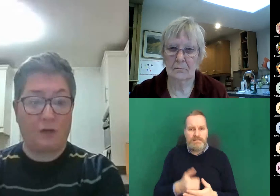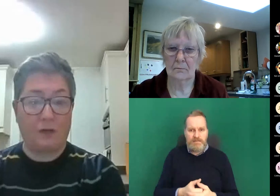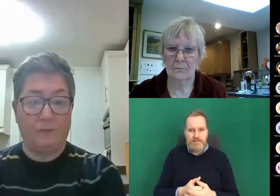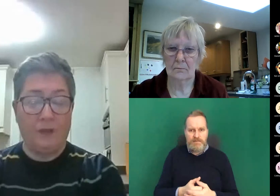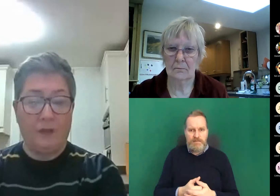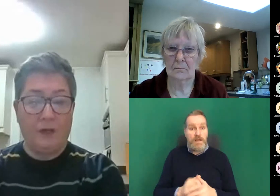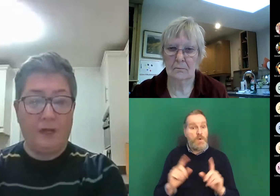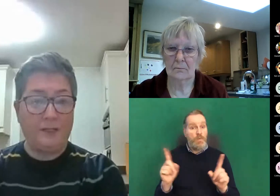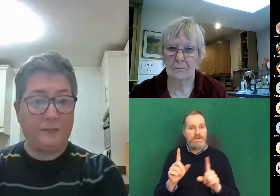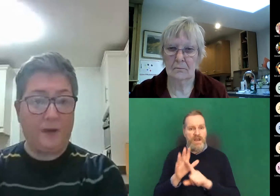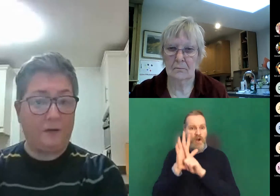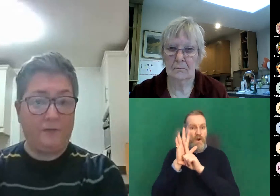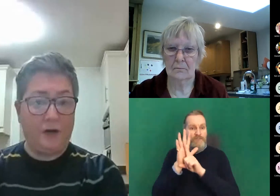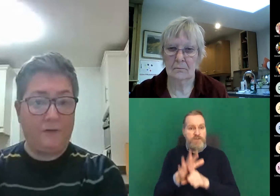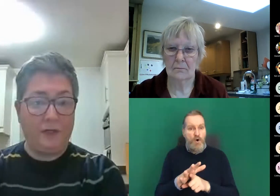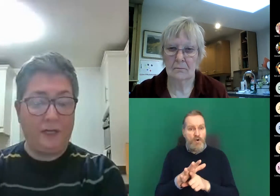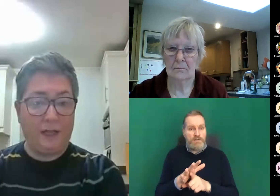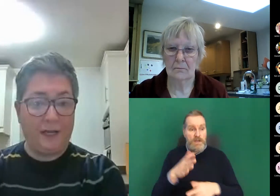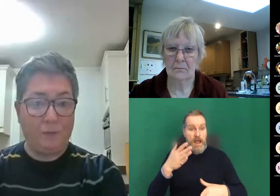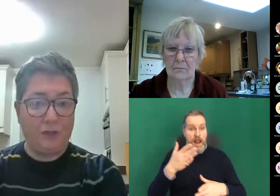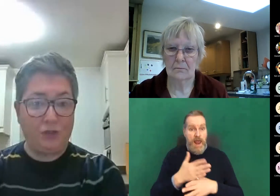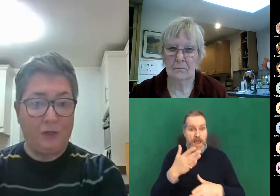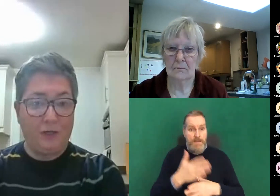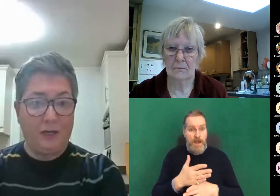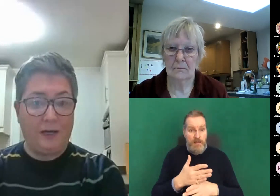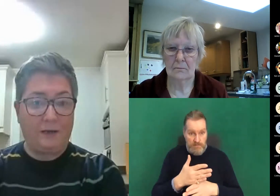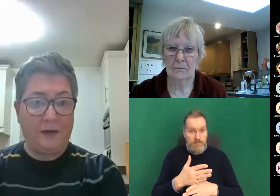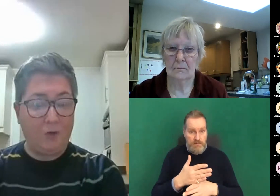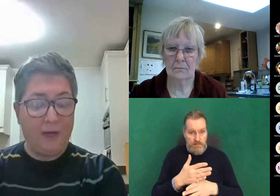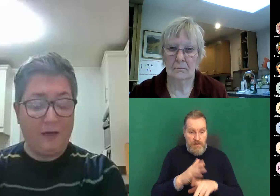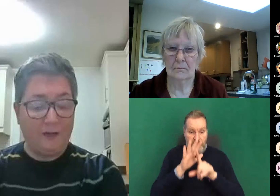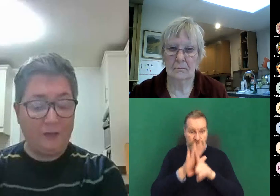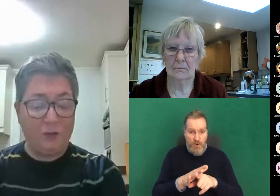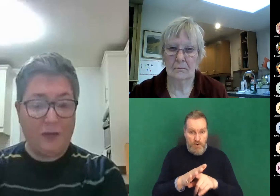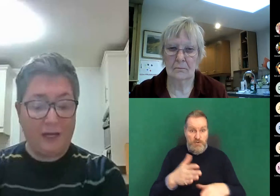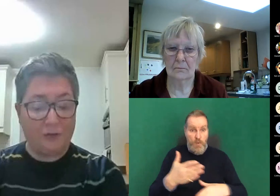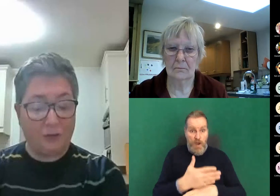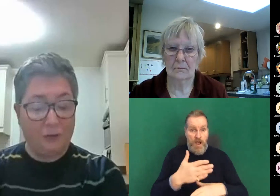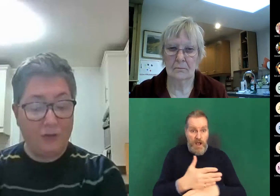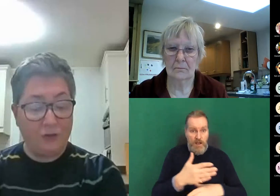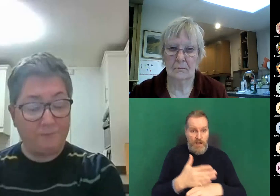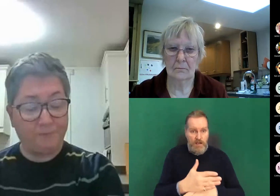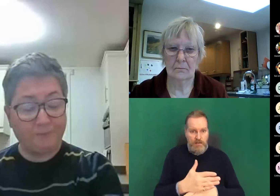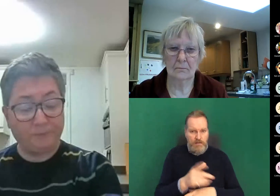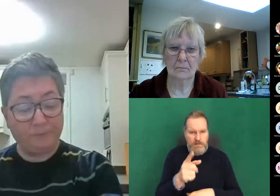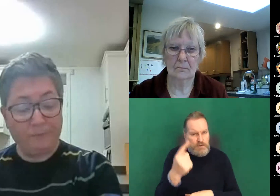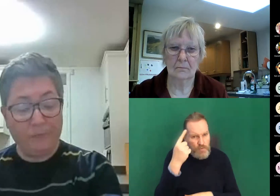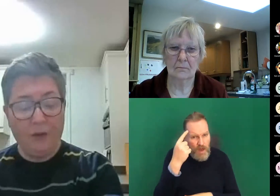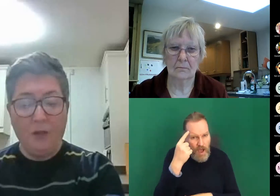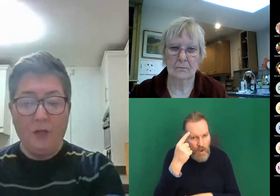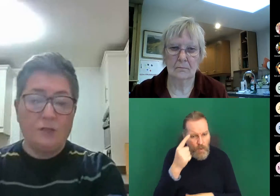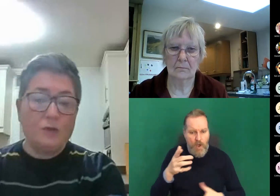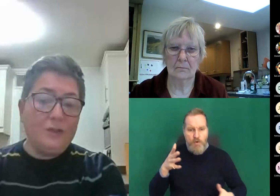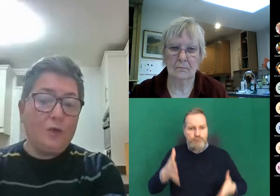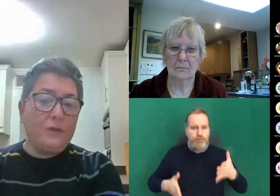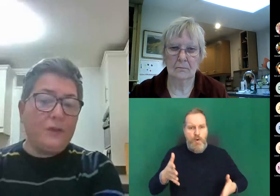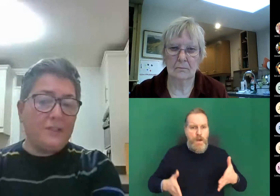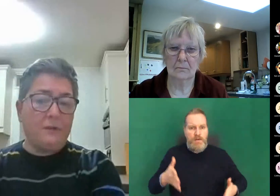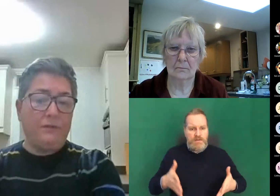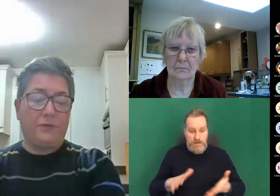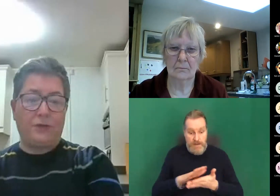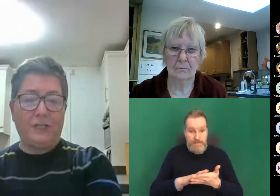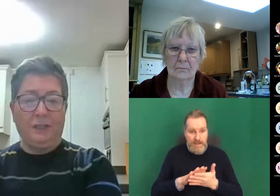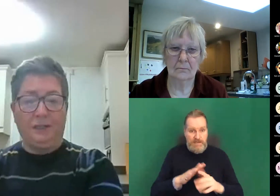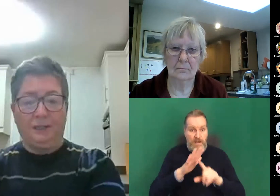labour or work. And it's part of our everyday language. And how many of us knew that actual origin? So